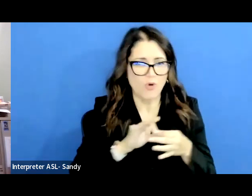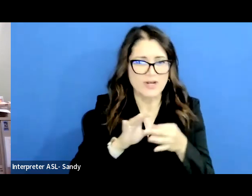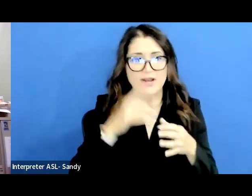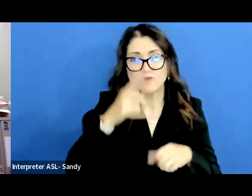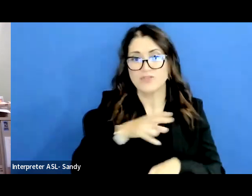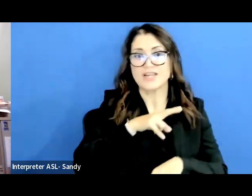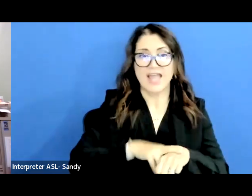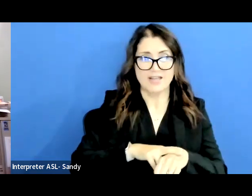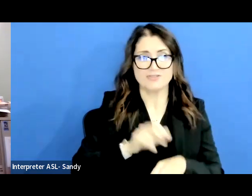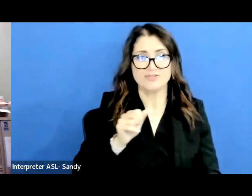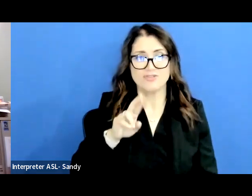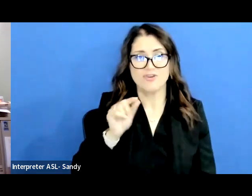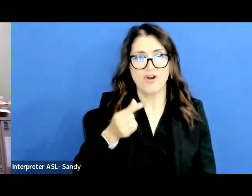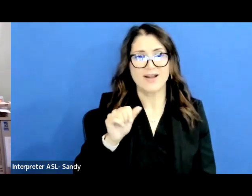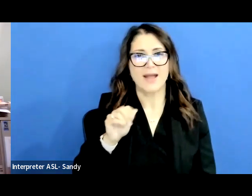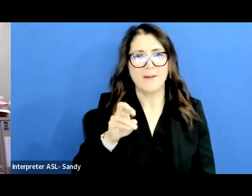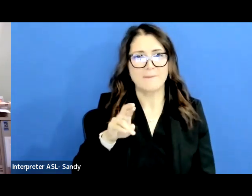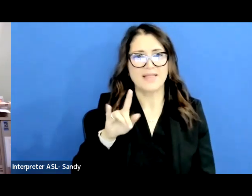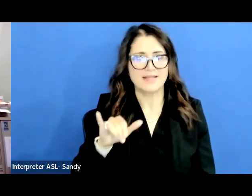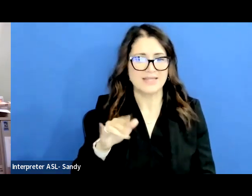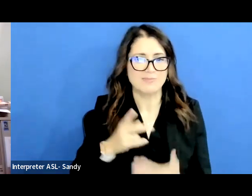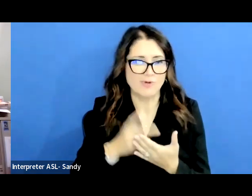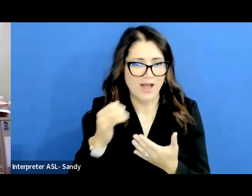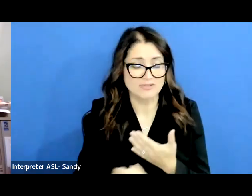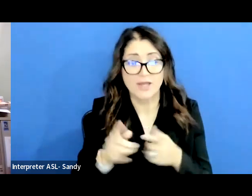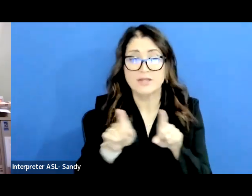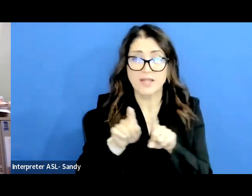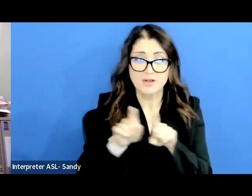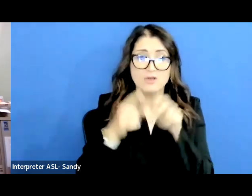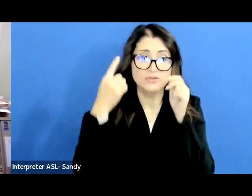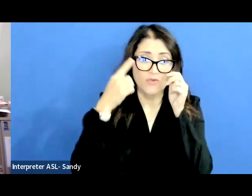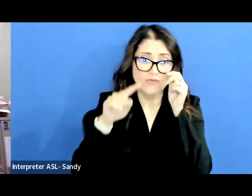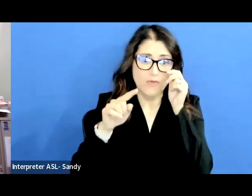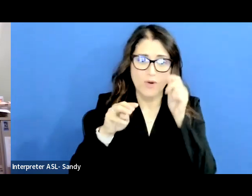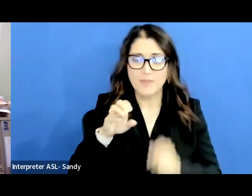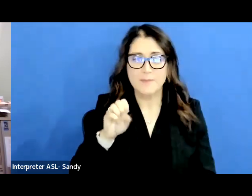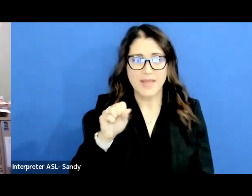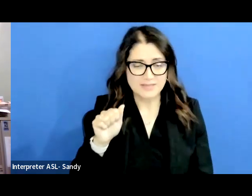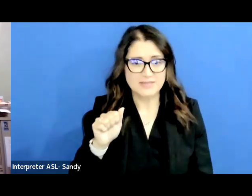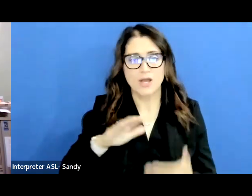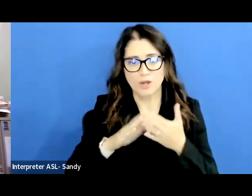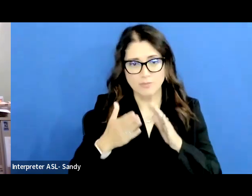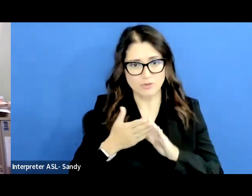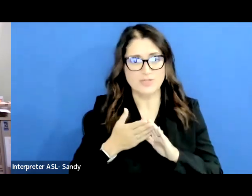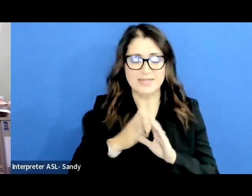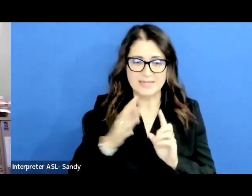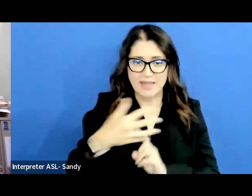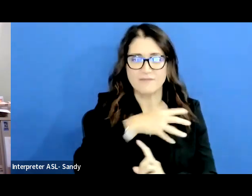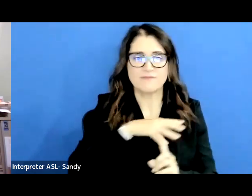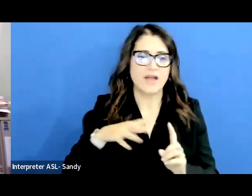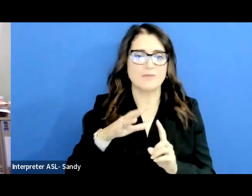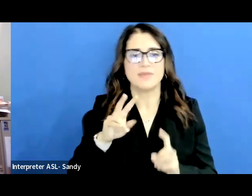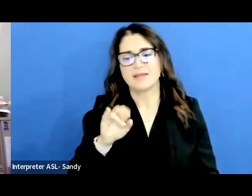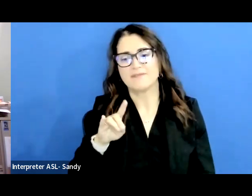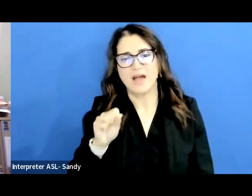also the director of the MESA Community Empowerment and Violence Prevention Program. And I've